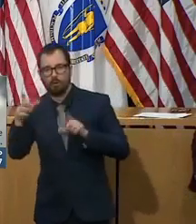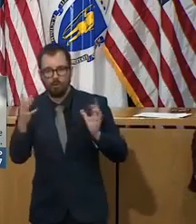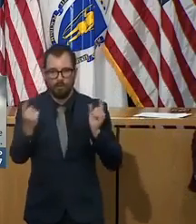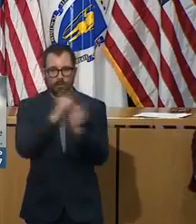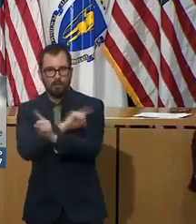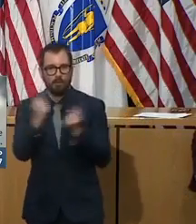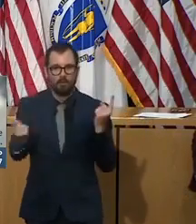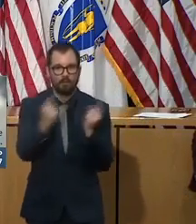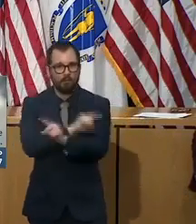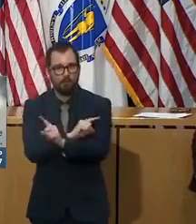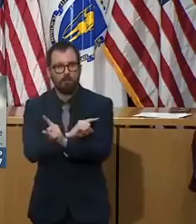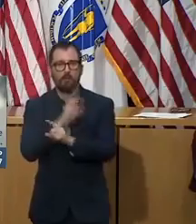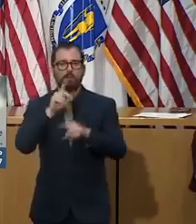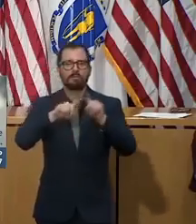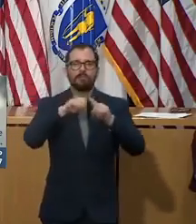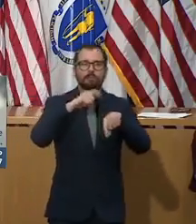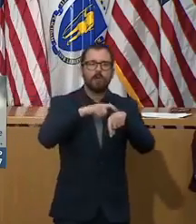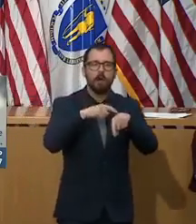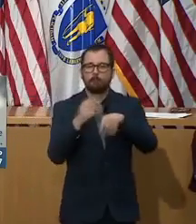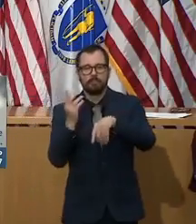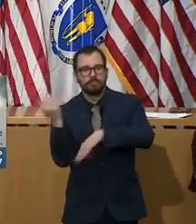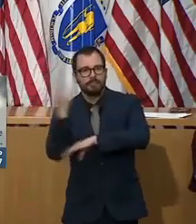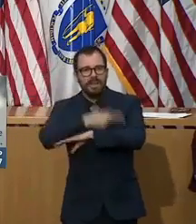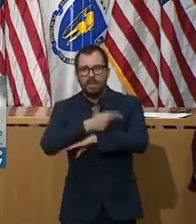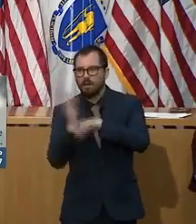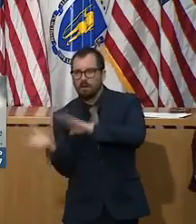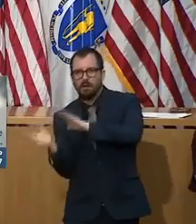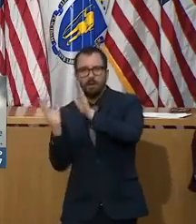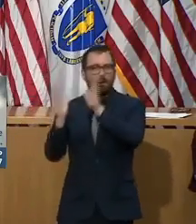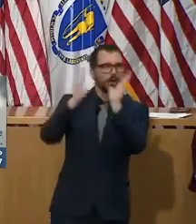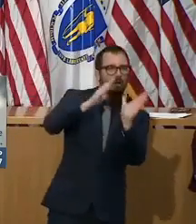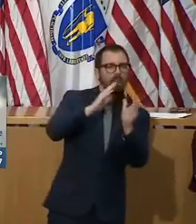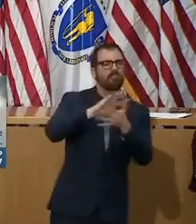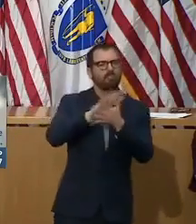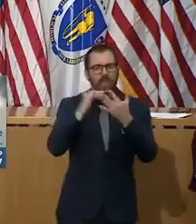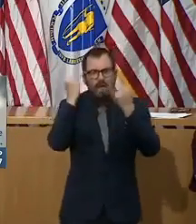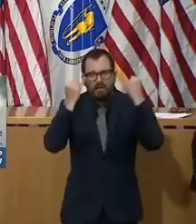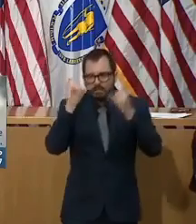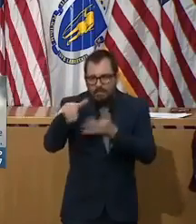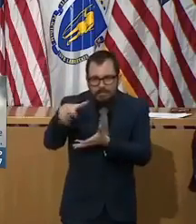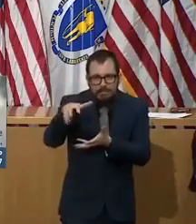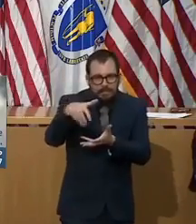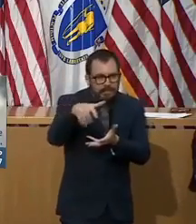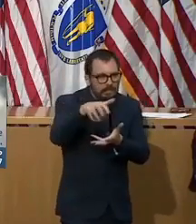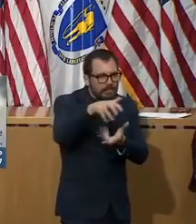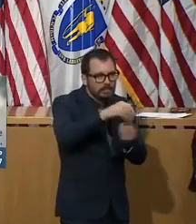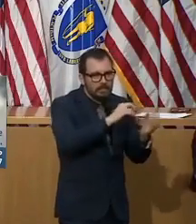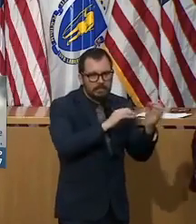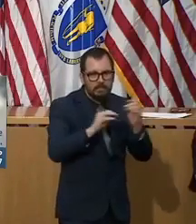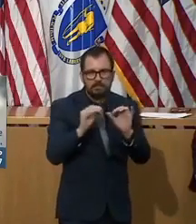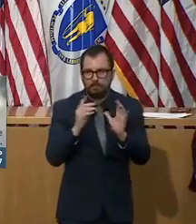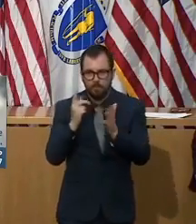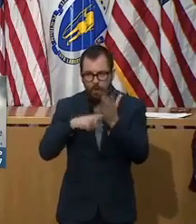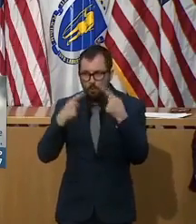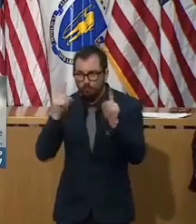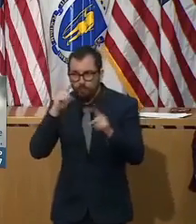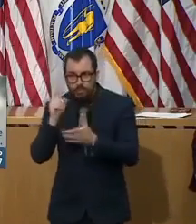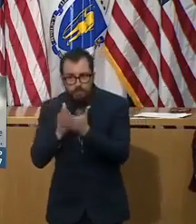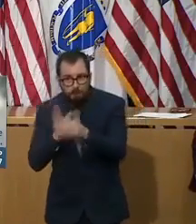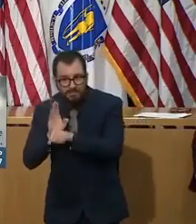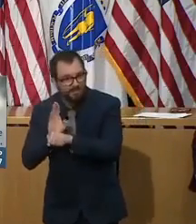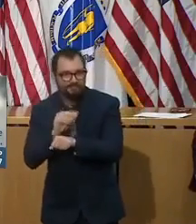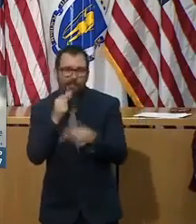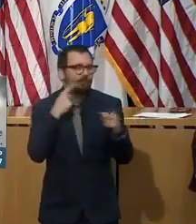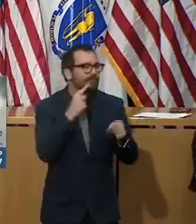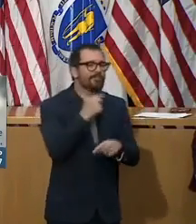they manage those, and it's turned out to be pretty effective. One of the places where this will get very important, which is